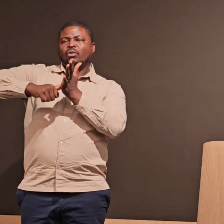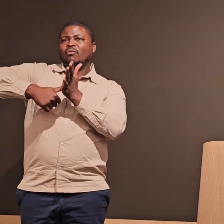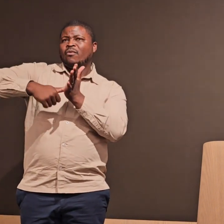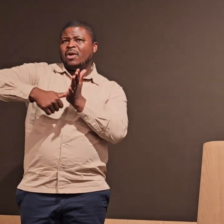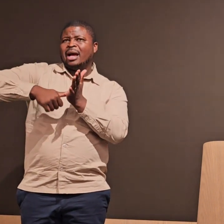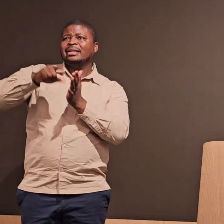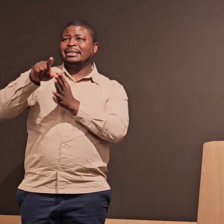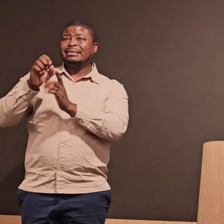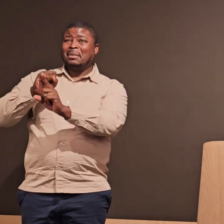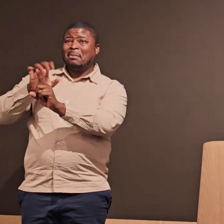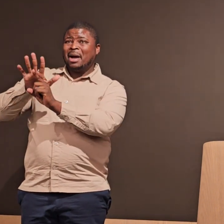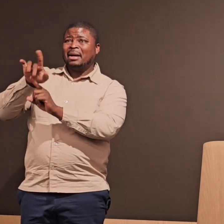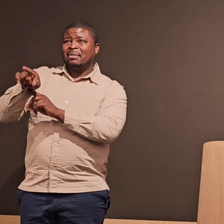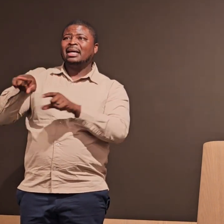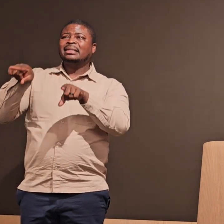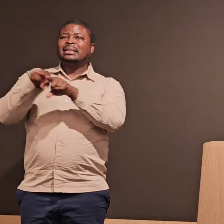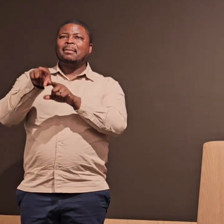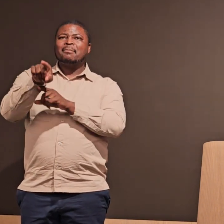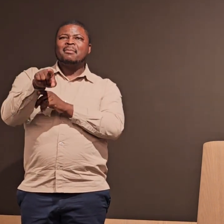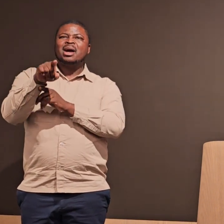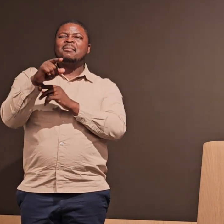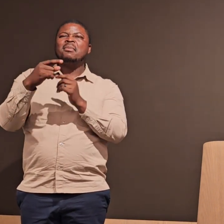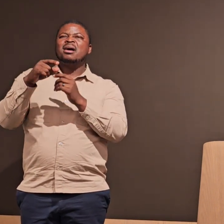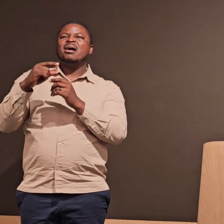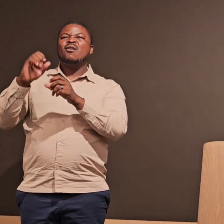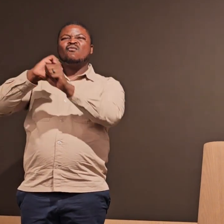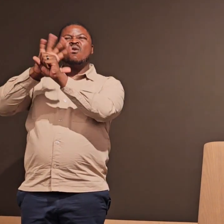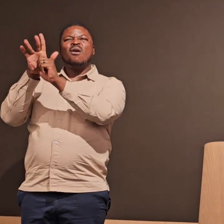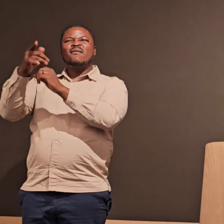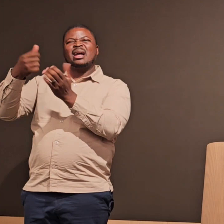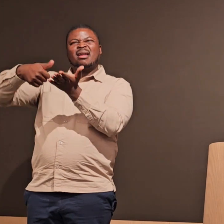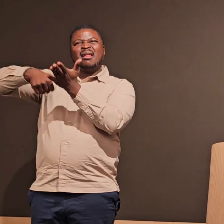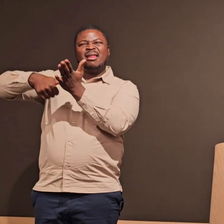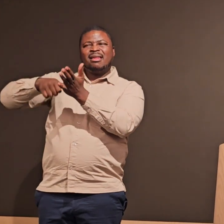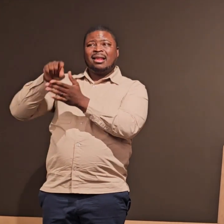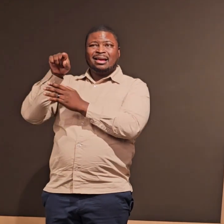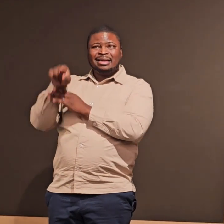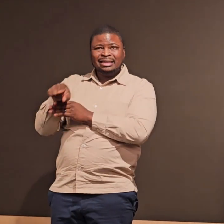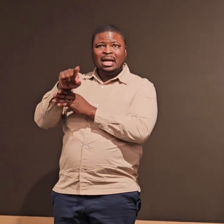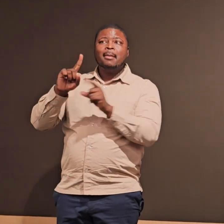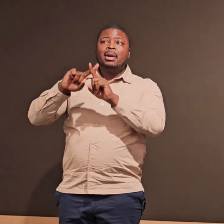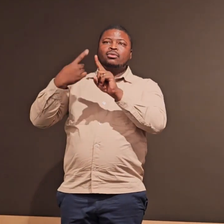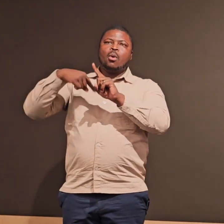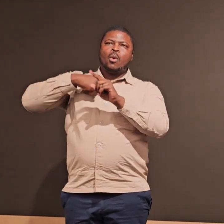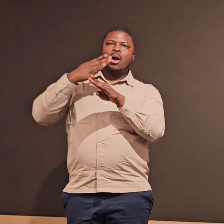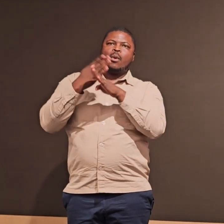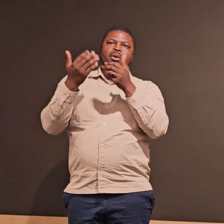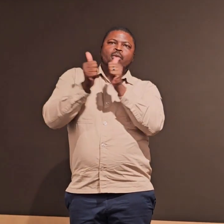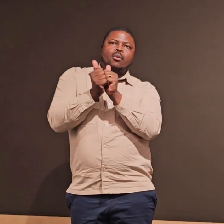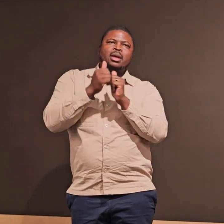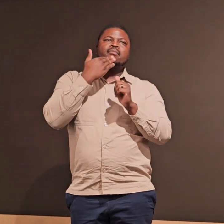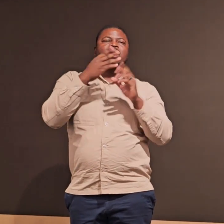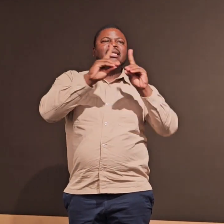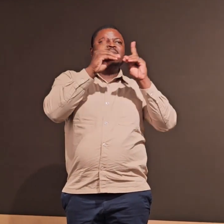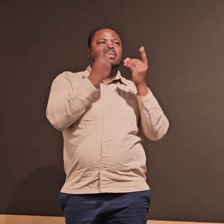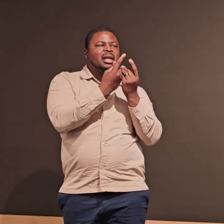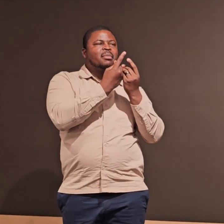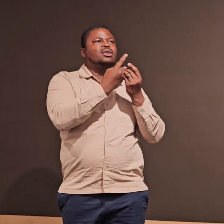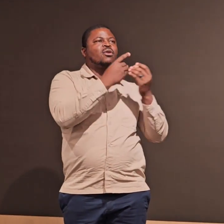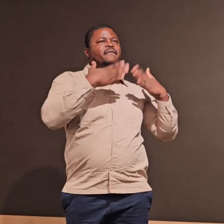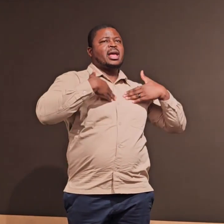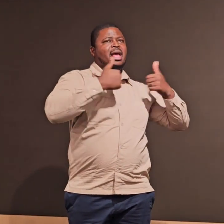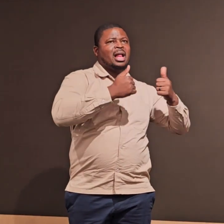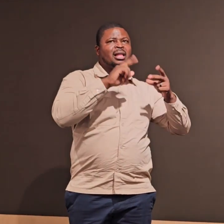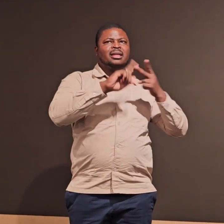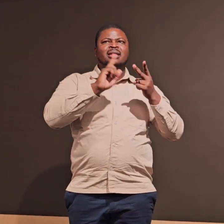communities, as well as social relief of distress. As indicated, we worked with the Department of Health, the Department of Social Development, Department